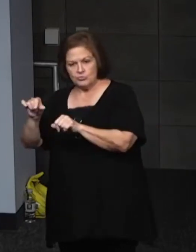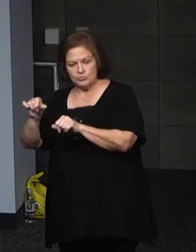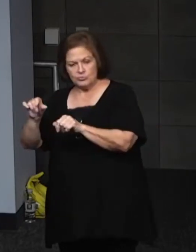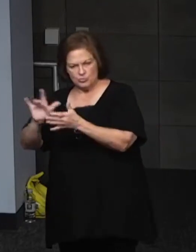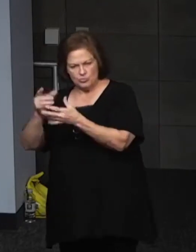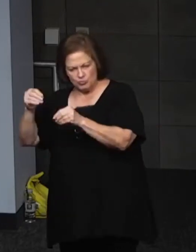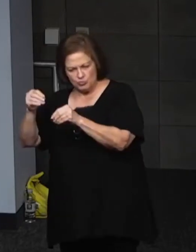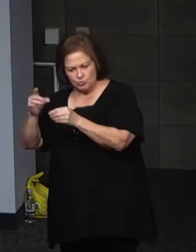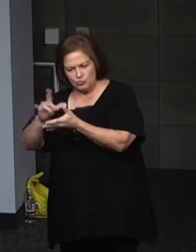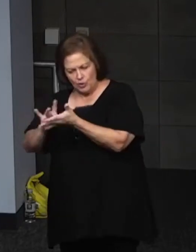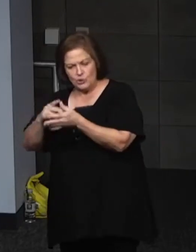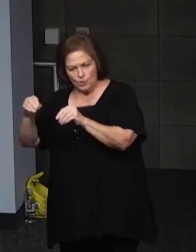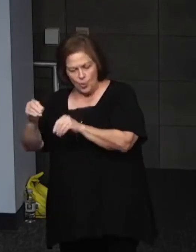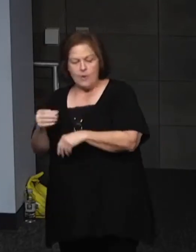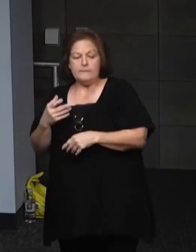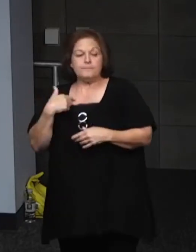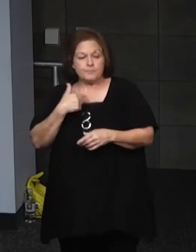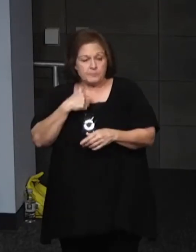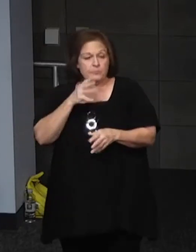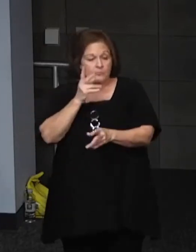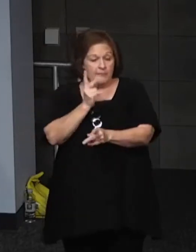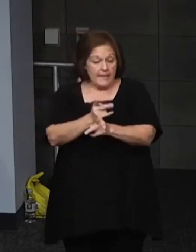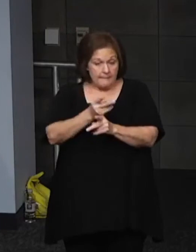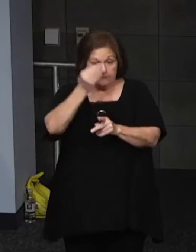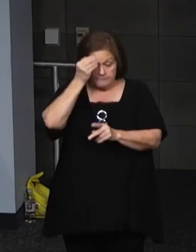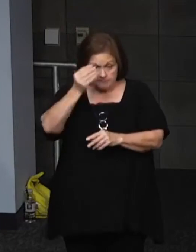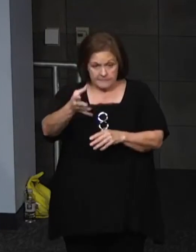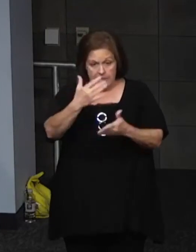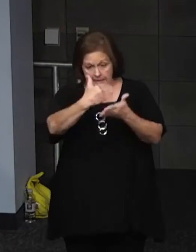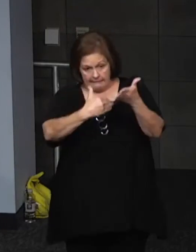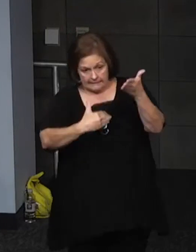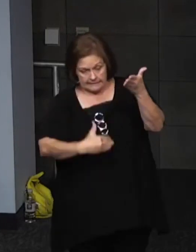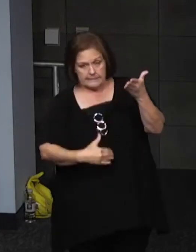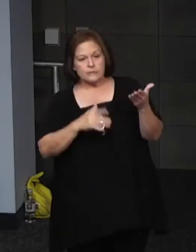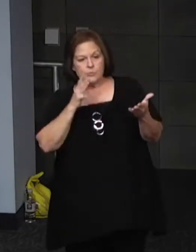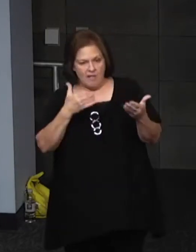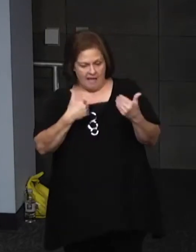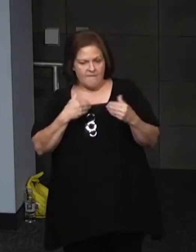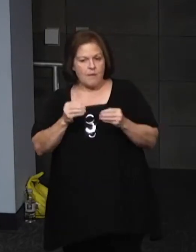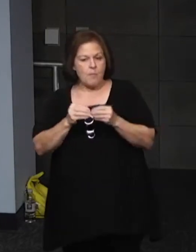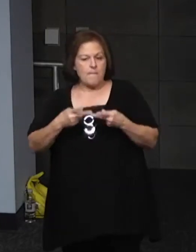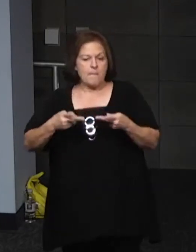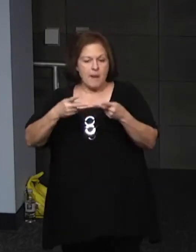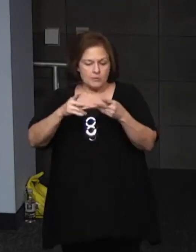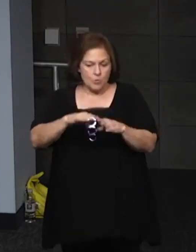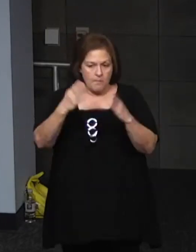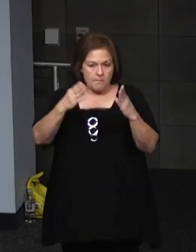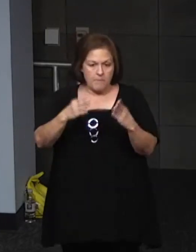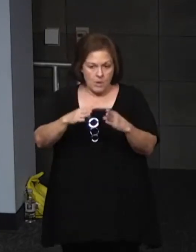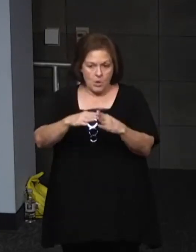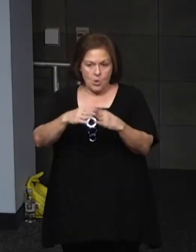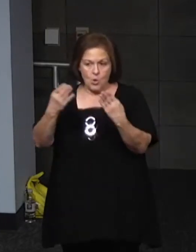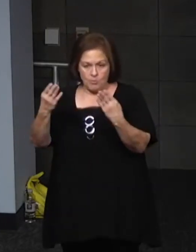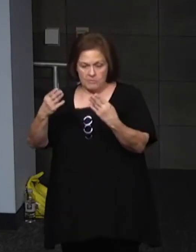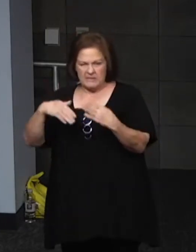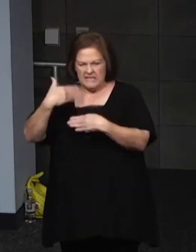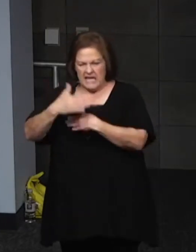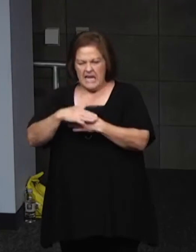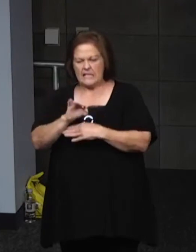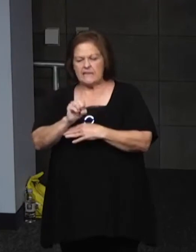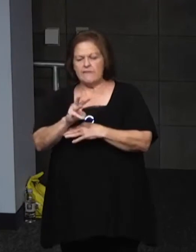we will try and keep people updated with a list. I believe there'll be a number of more sites opening up in the next